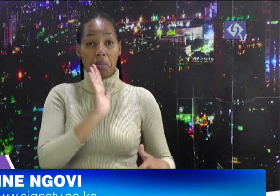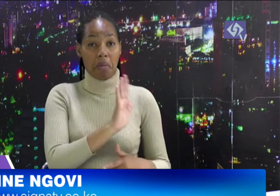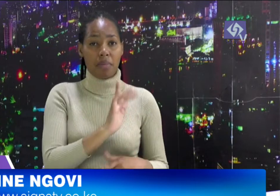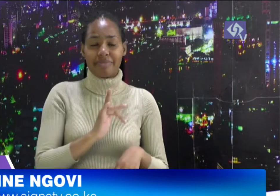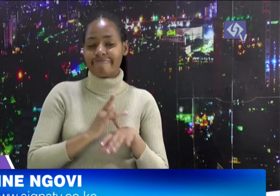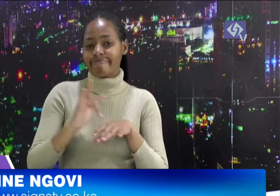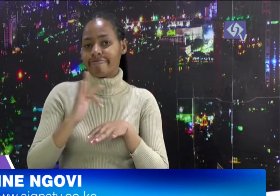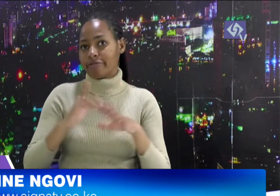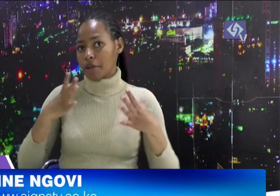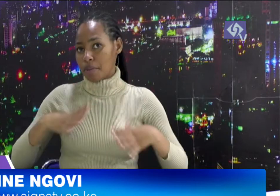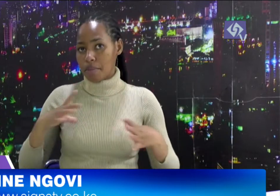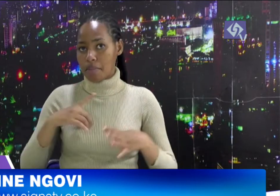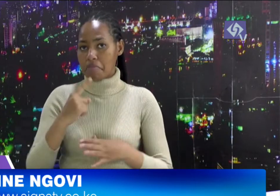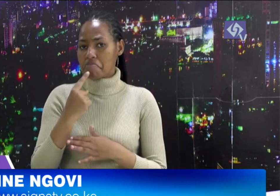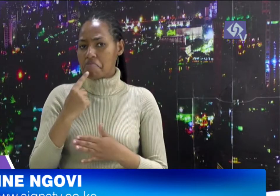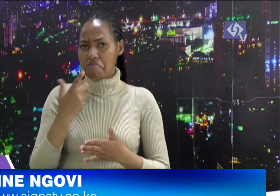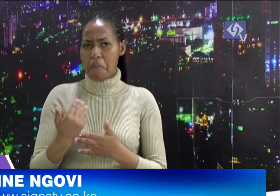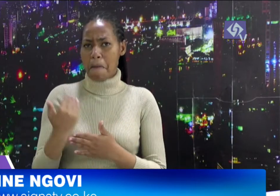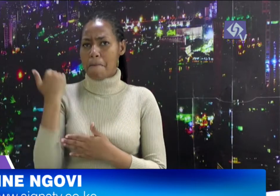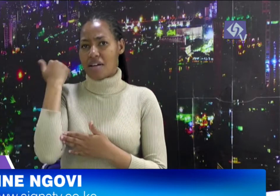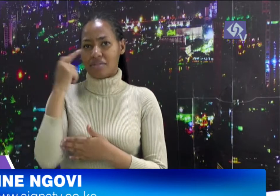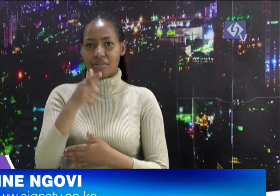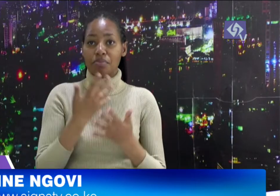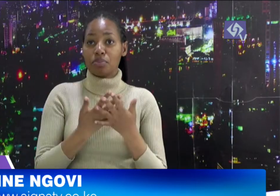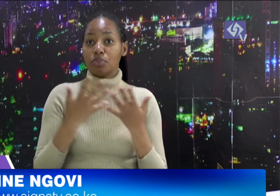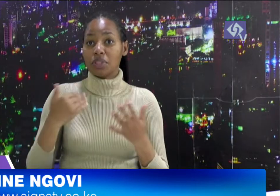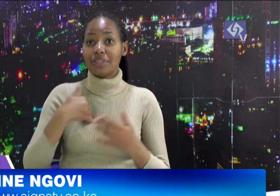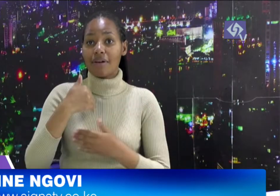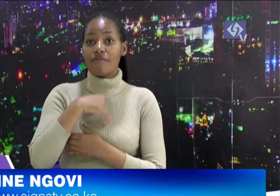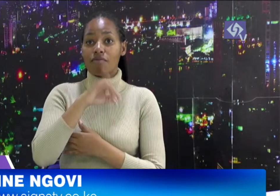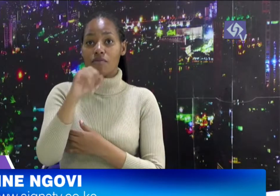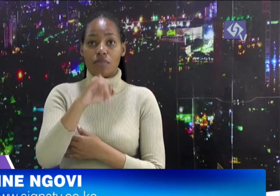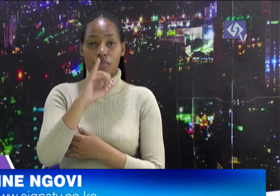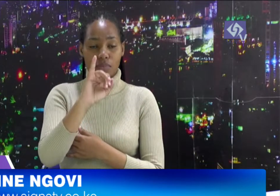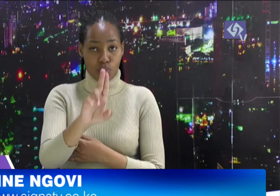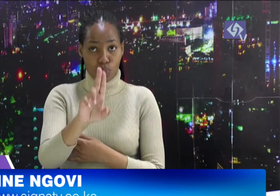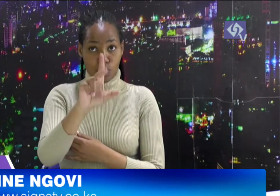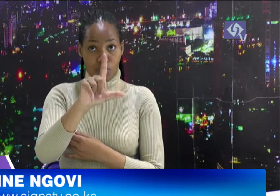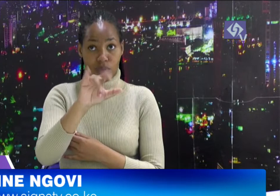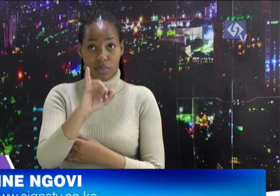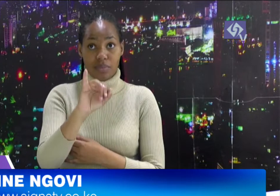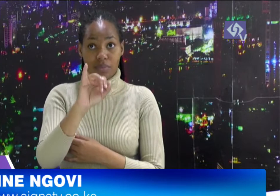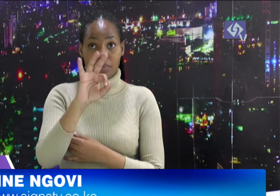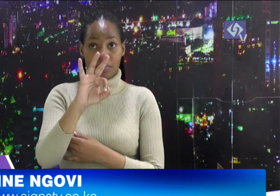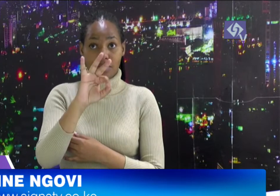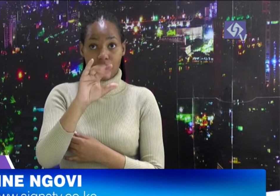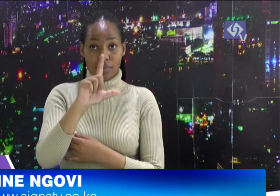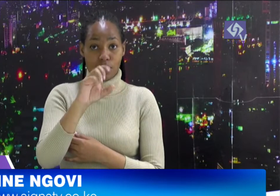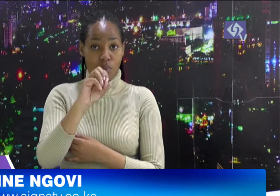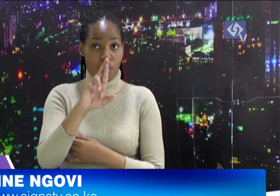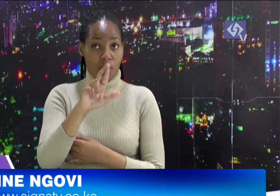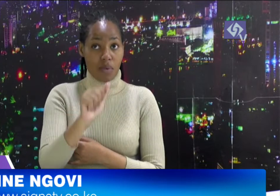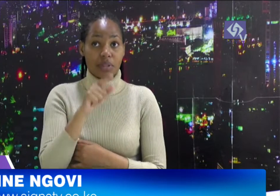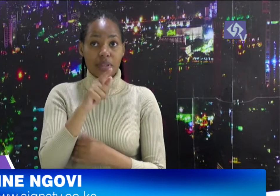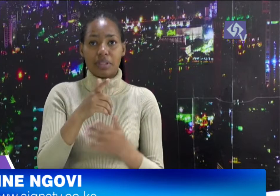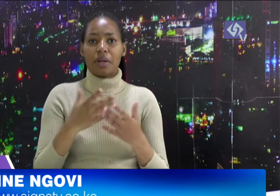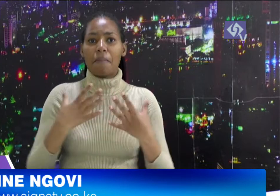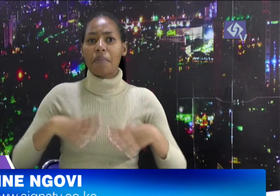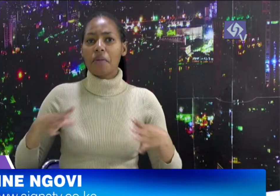who voiced the concerns of the affected residents, said besides Prosopis